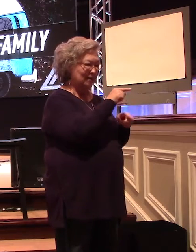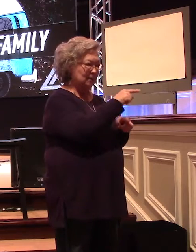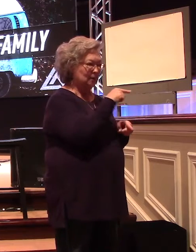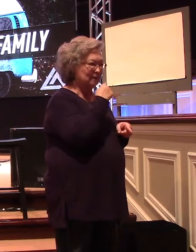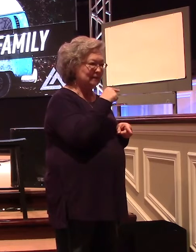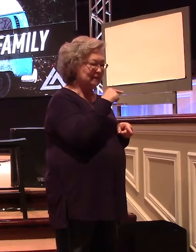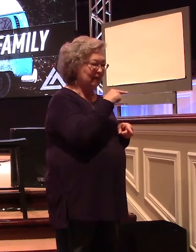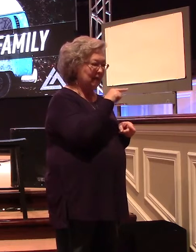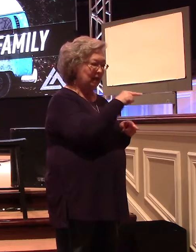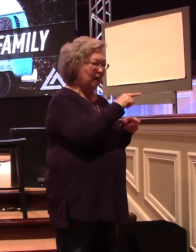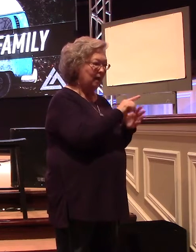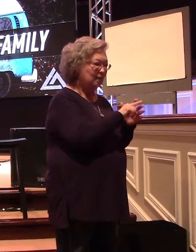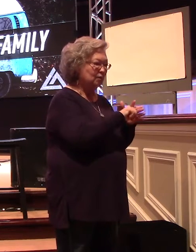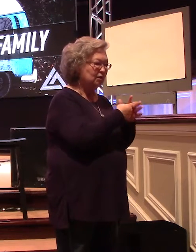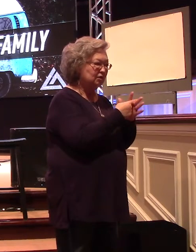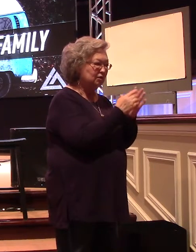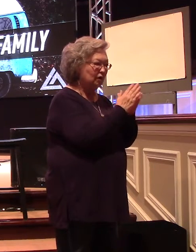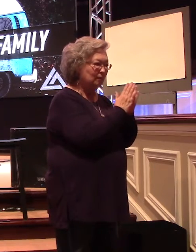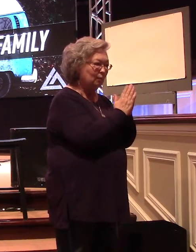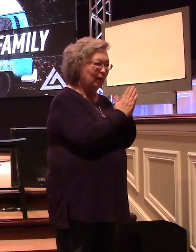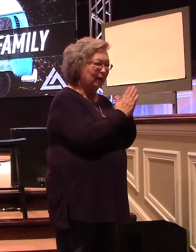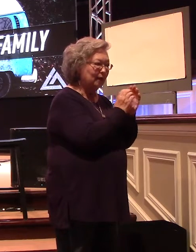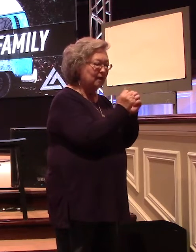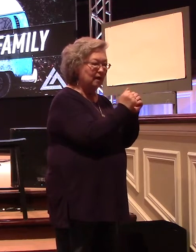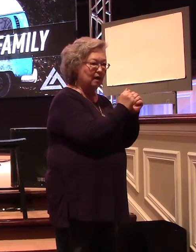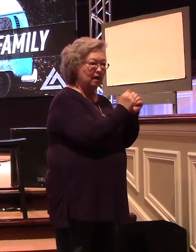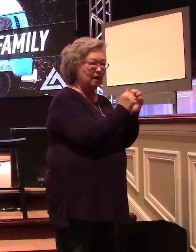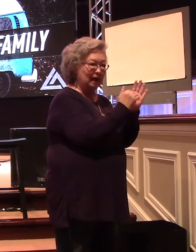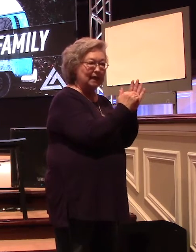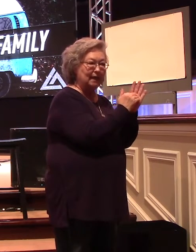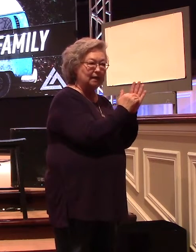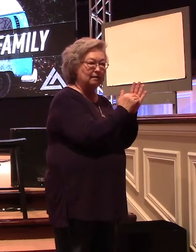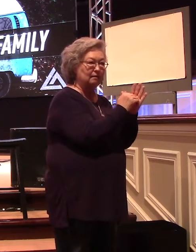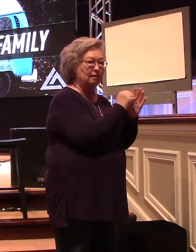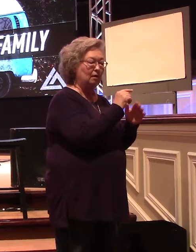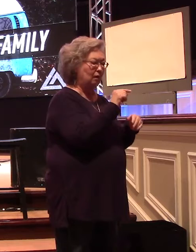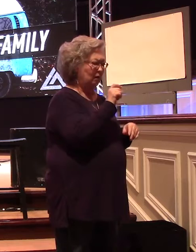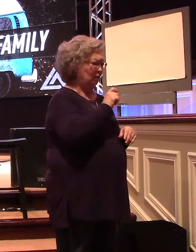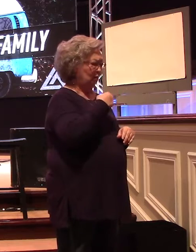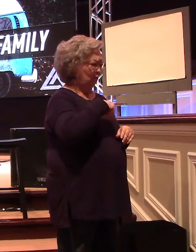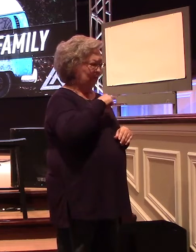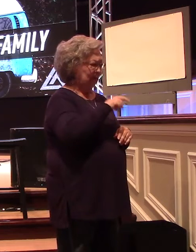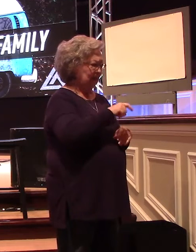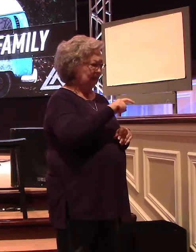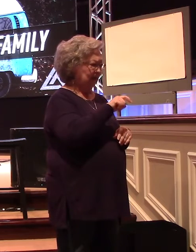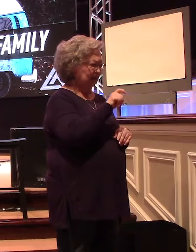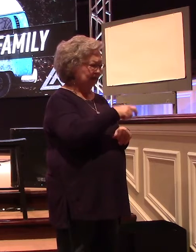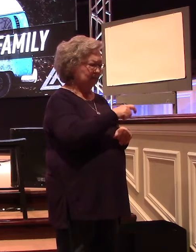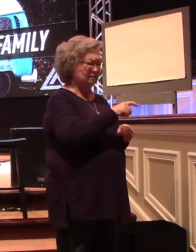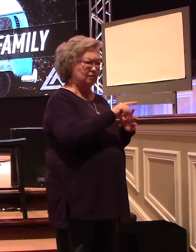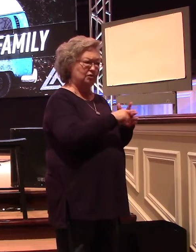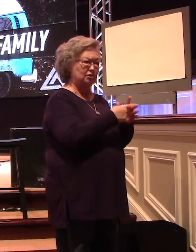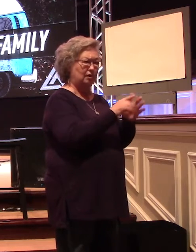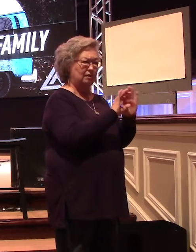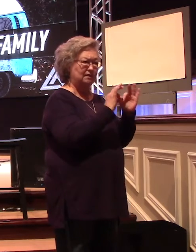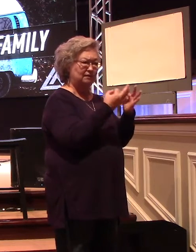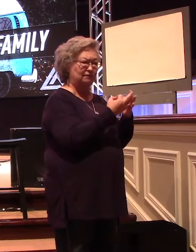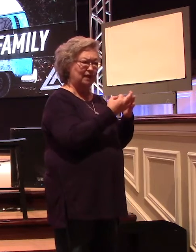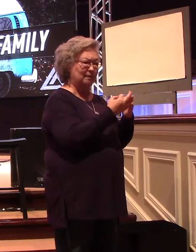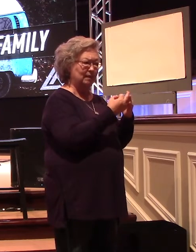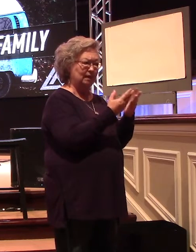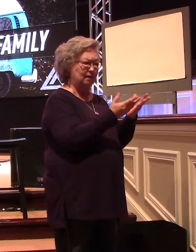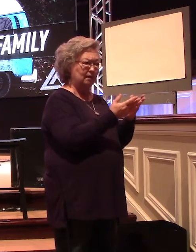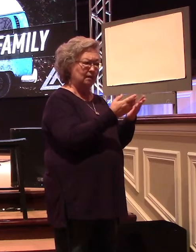honey, I want to start praying together again, or you know, we need to start doing this together as a family, whatever. She's just going to look at you